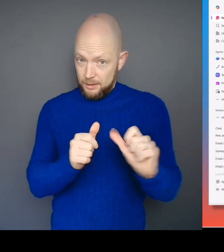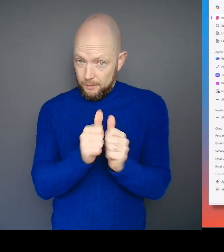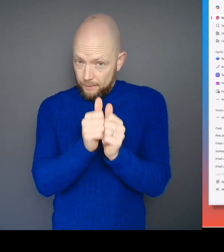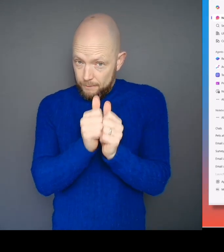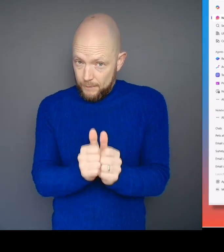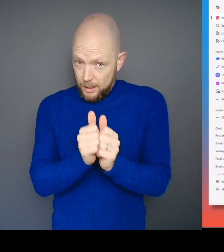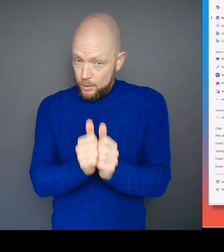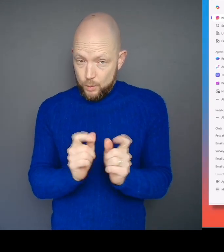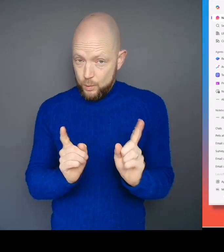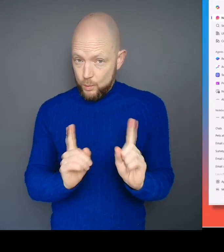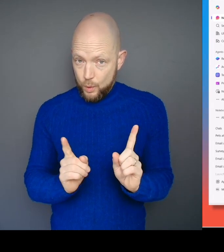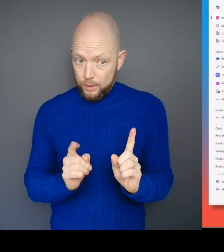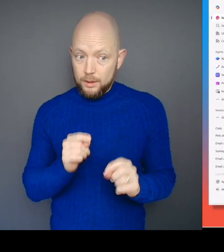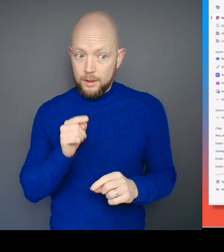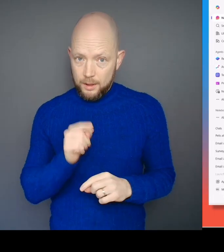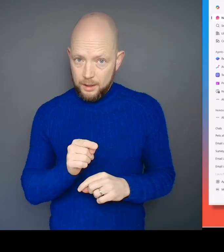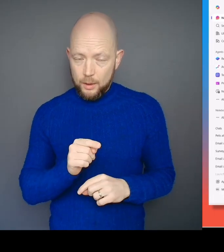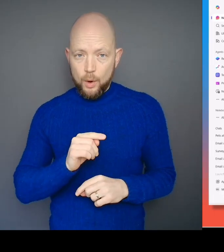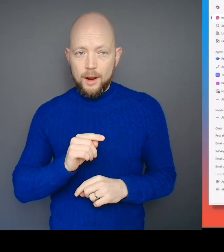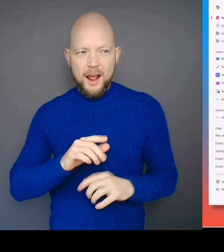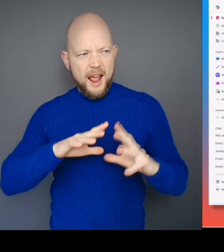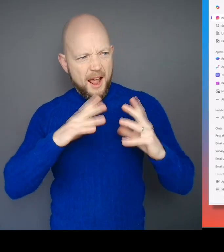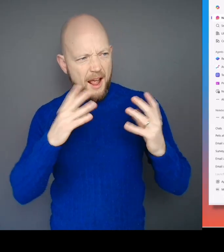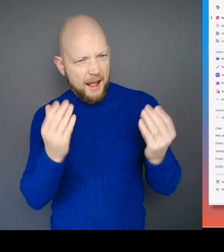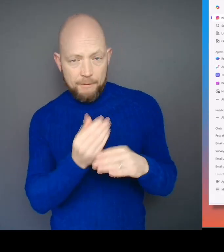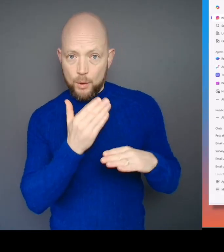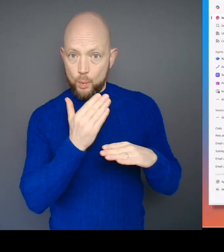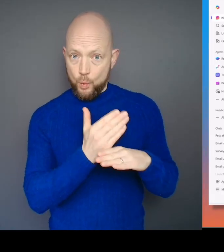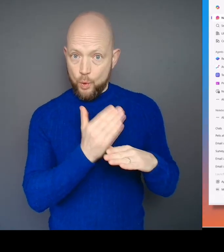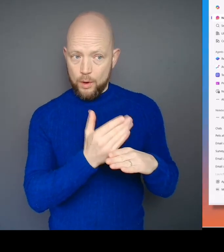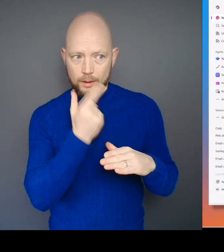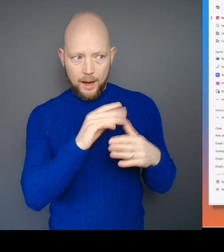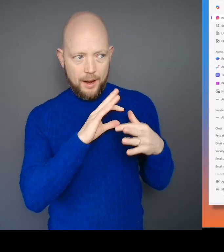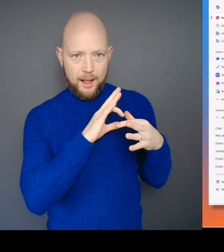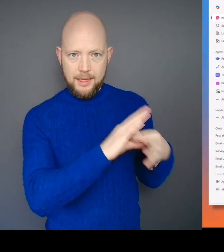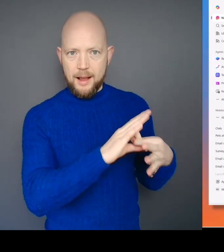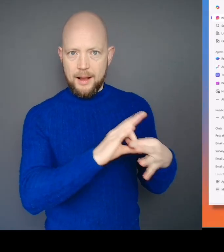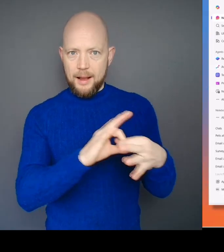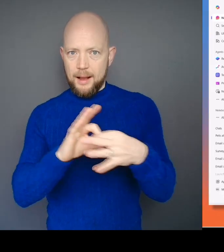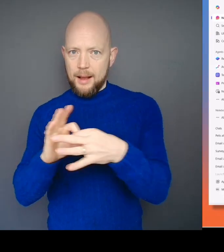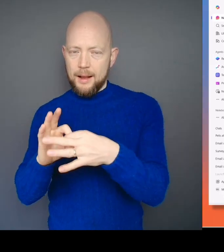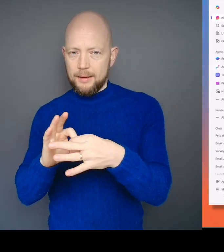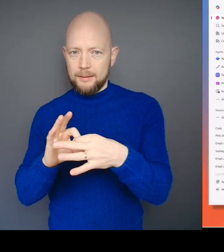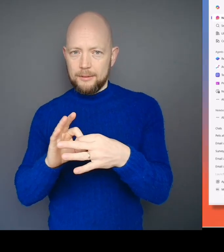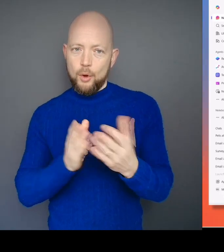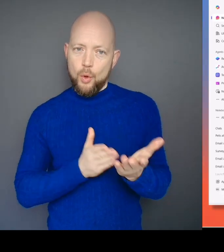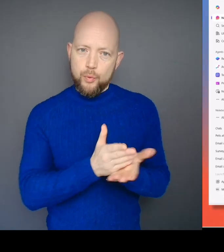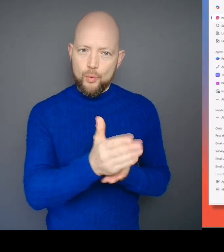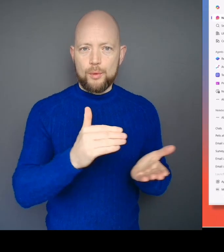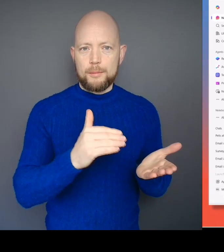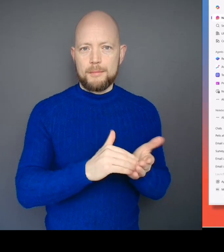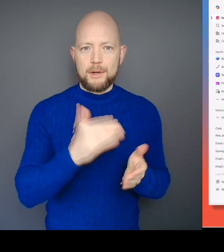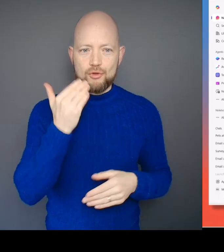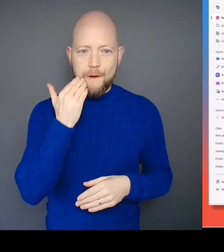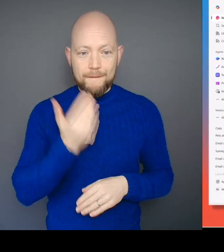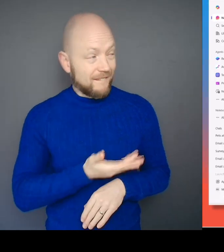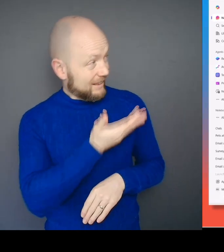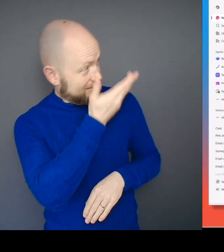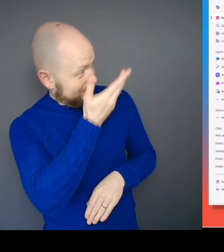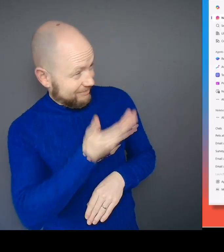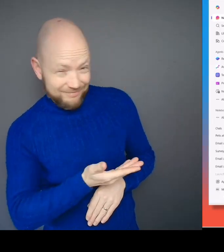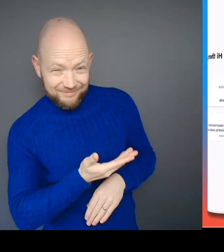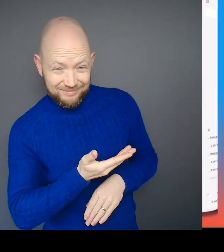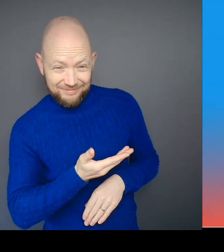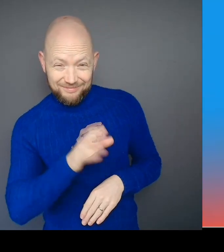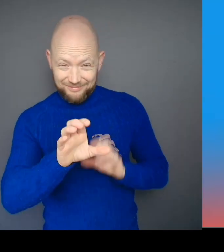is that this is deeply connected into everything that you're doing at work in your Microsoft 365 world of